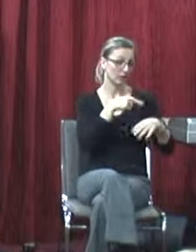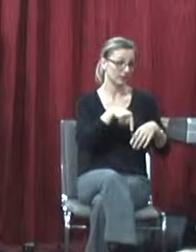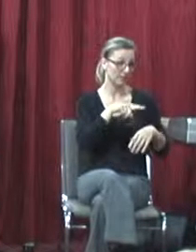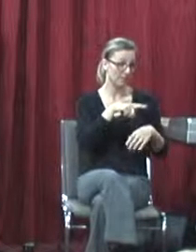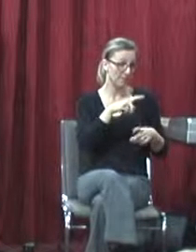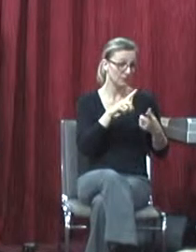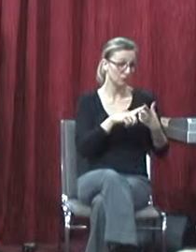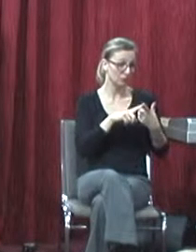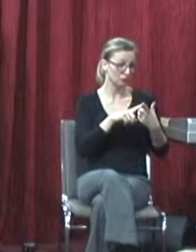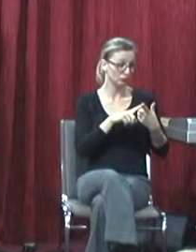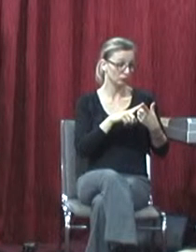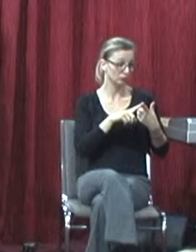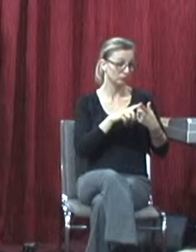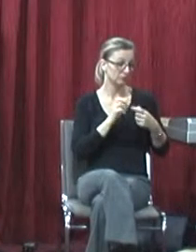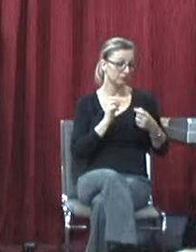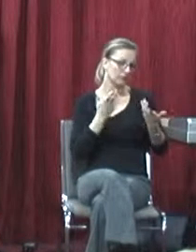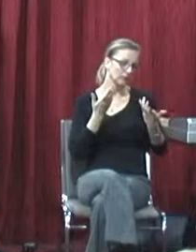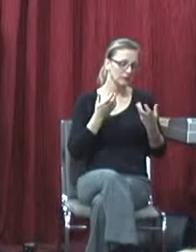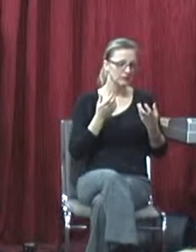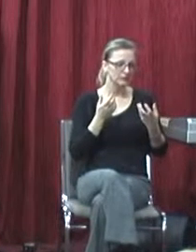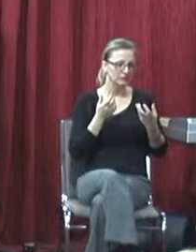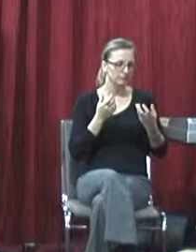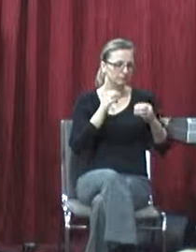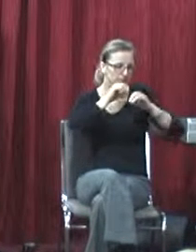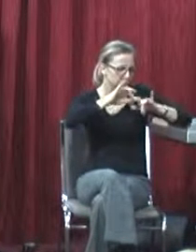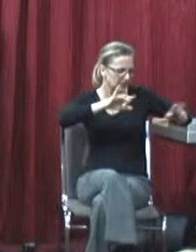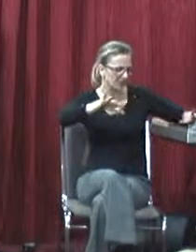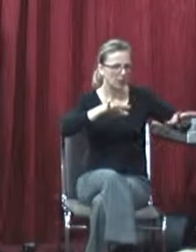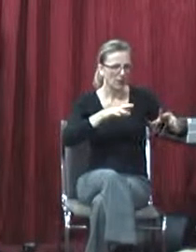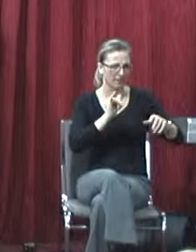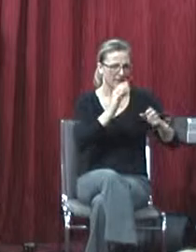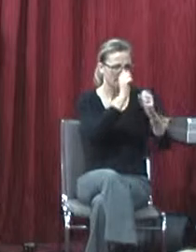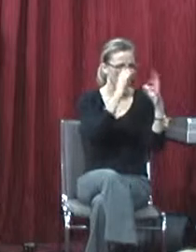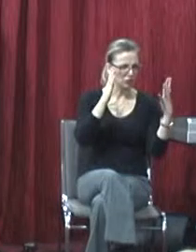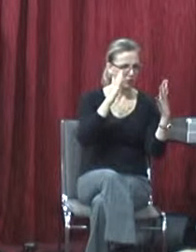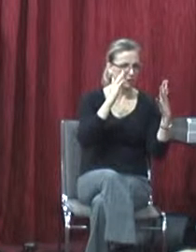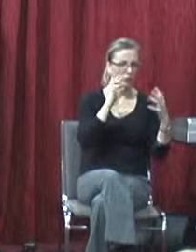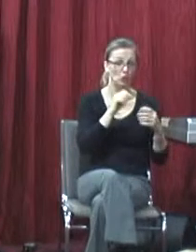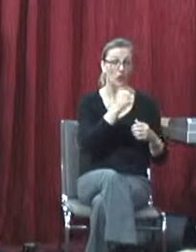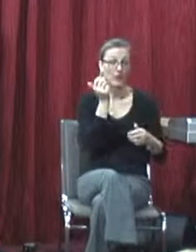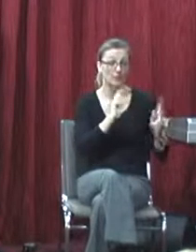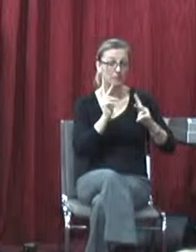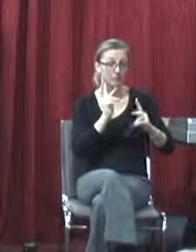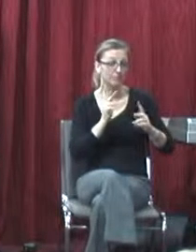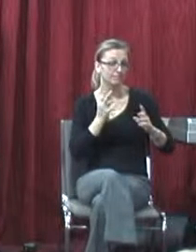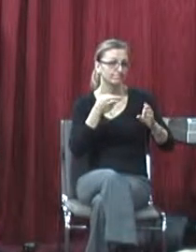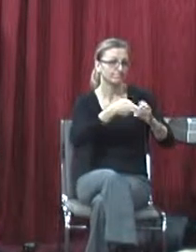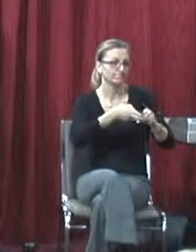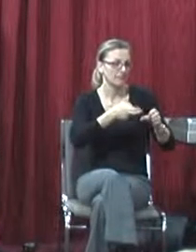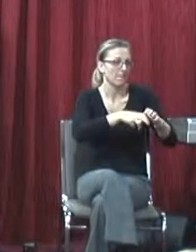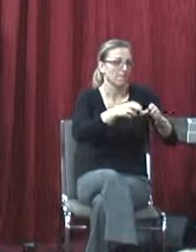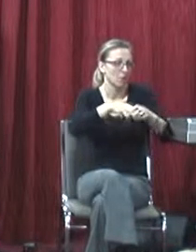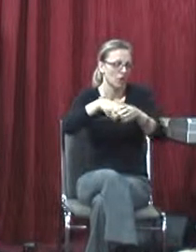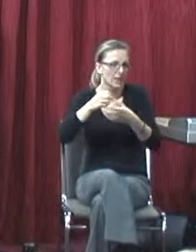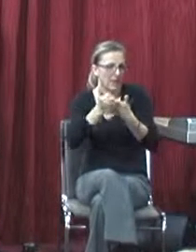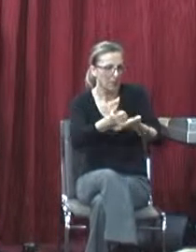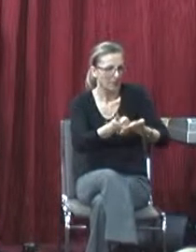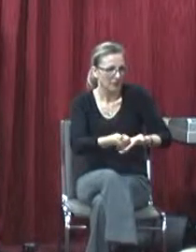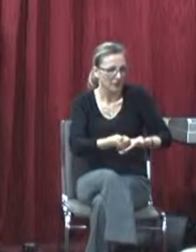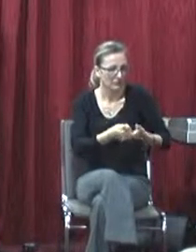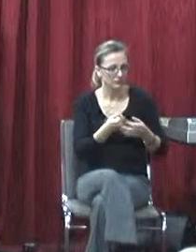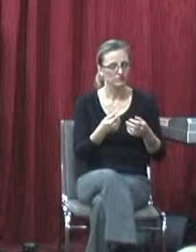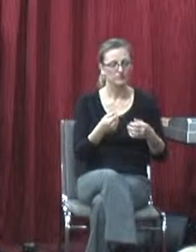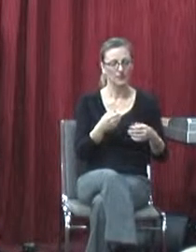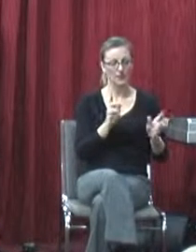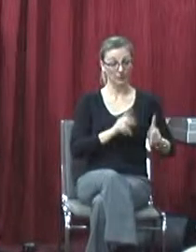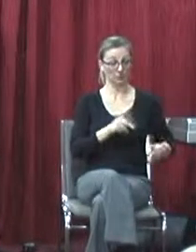to catch that vision and get on board with that vision and help fulfill that vision. So somebody, usually the person who's got